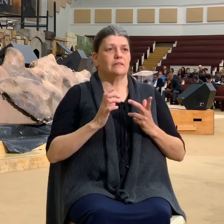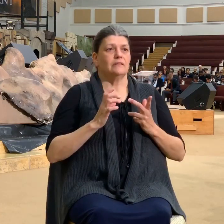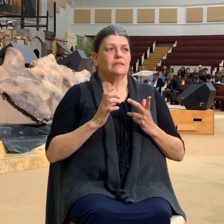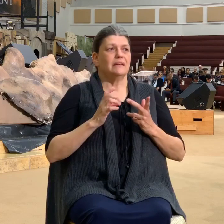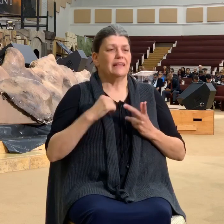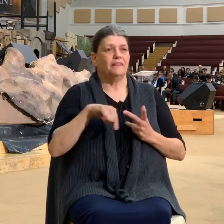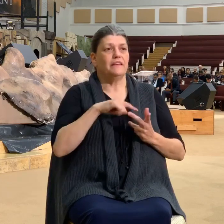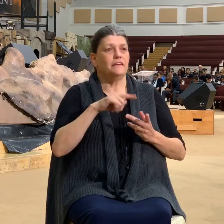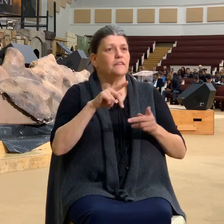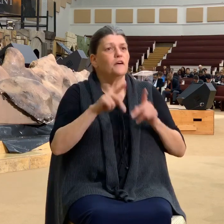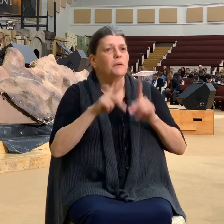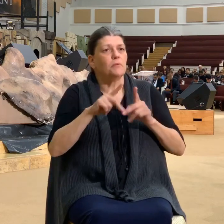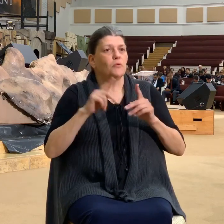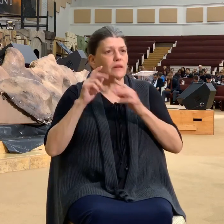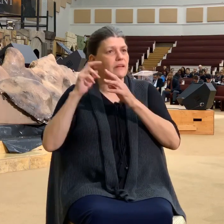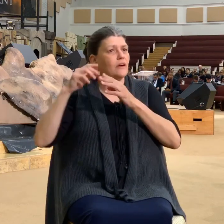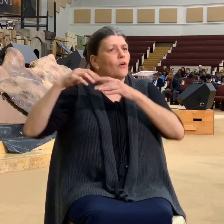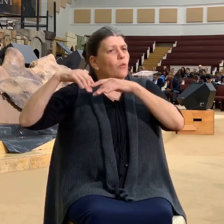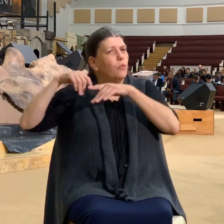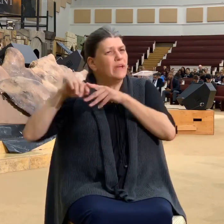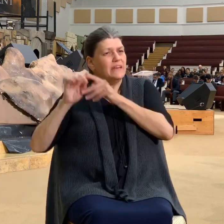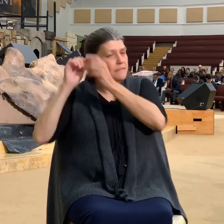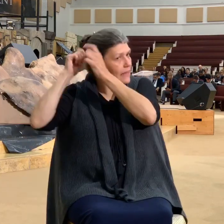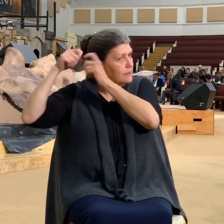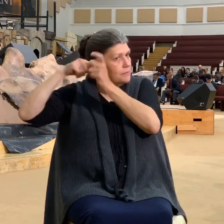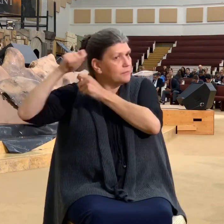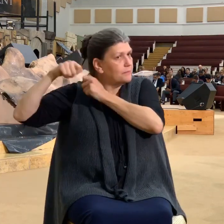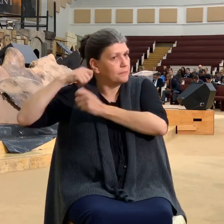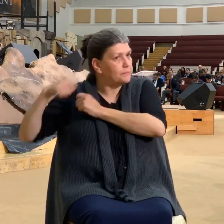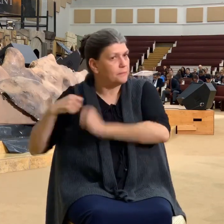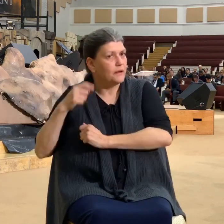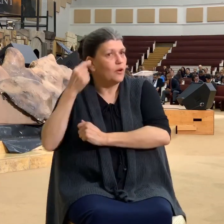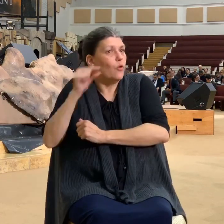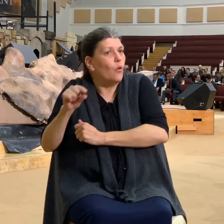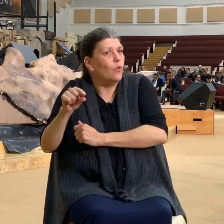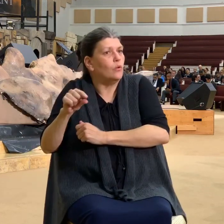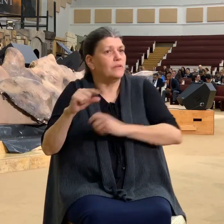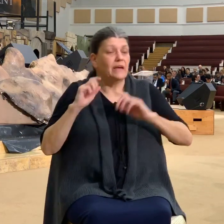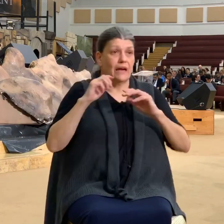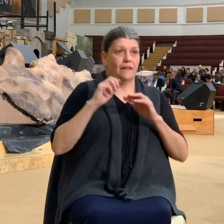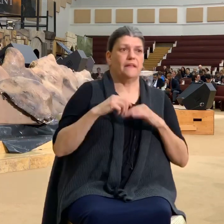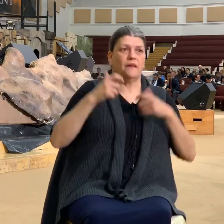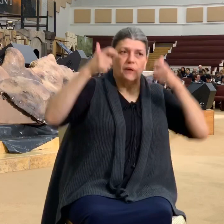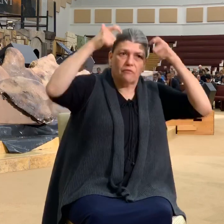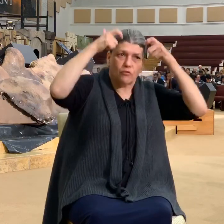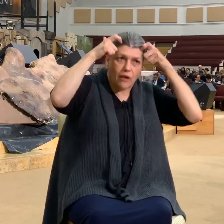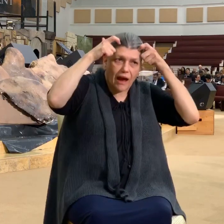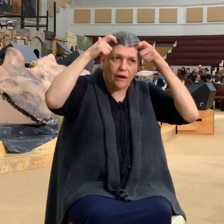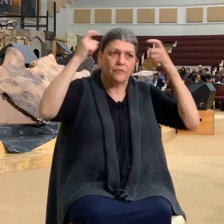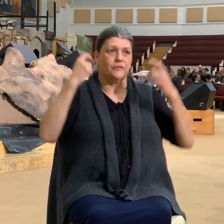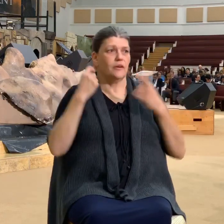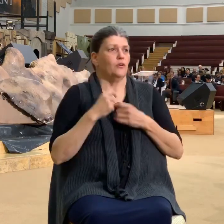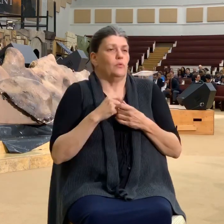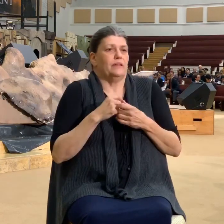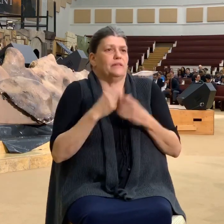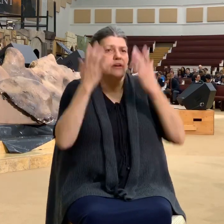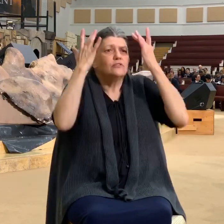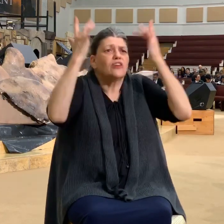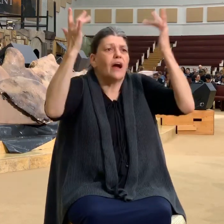they would weave gold into their hair, and they would wear these golden crowns like these tiaras to support their wealth